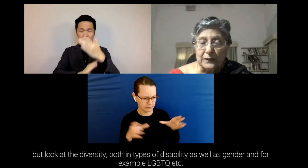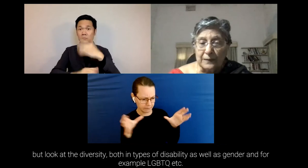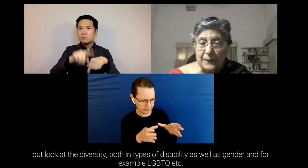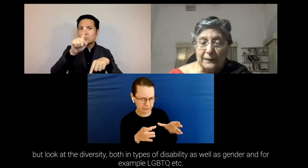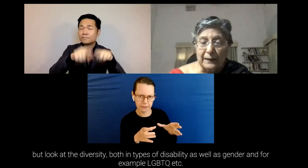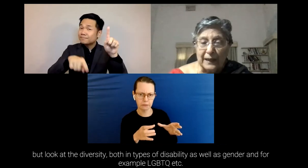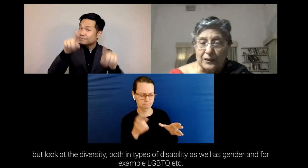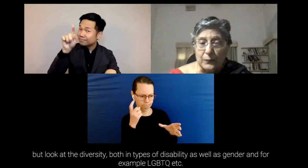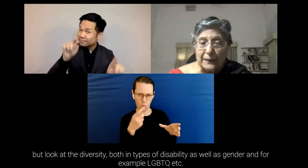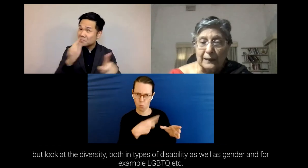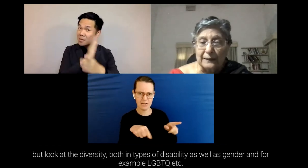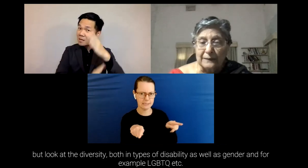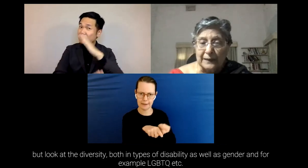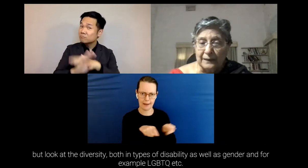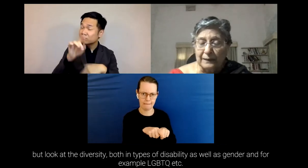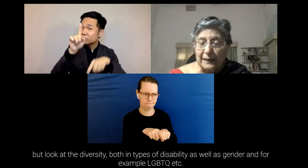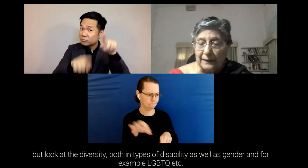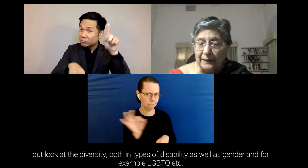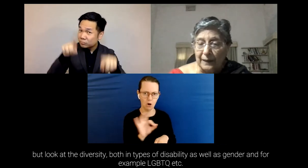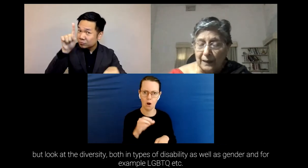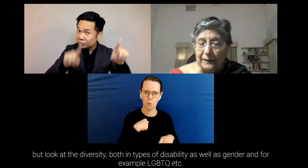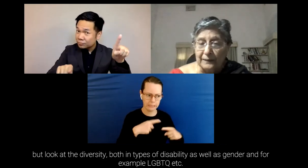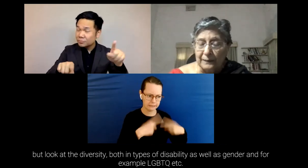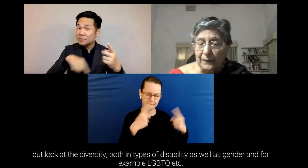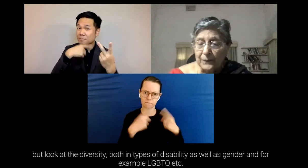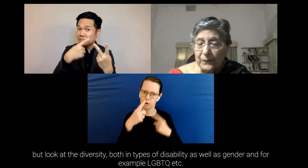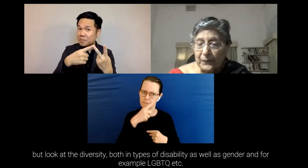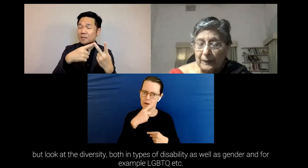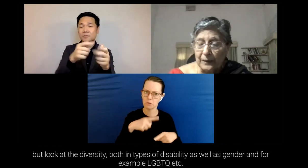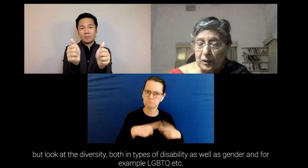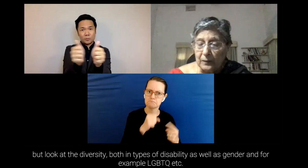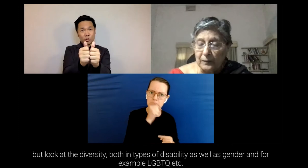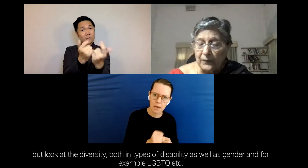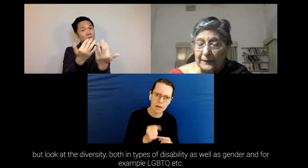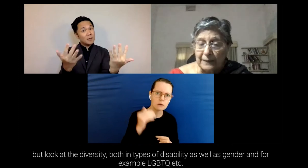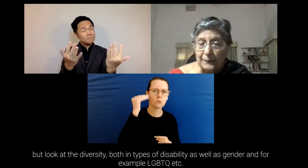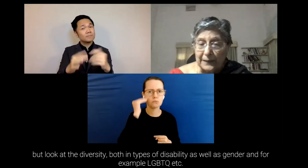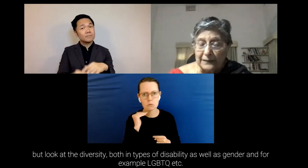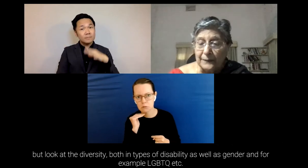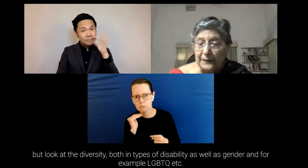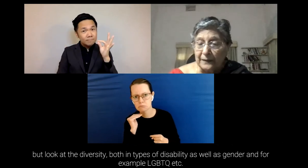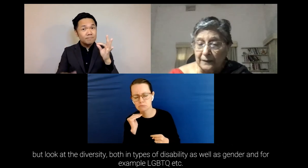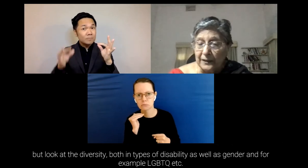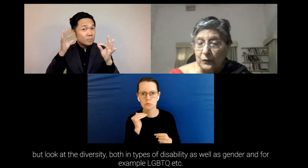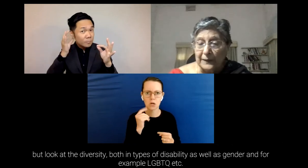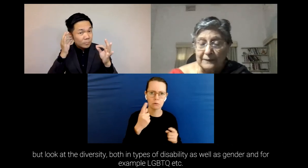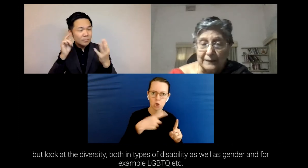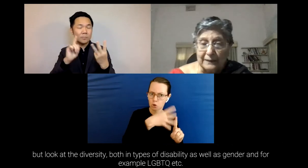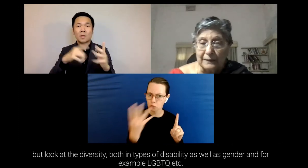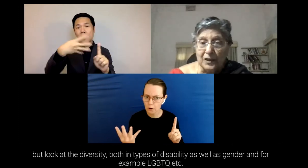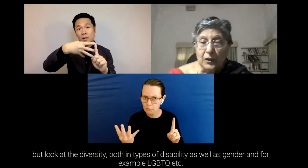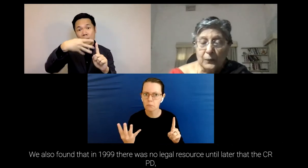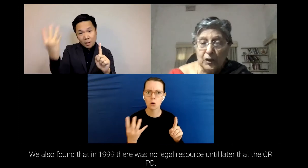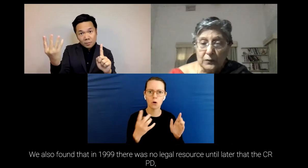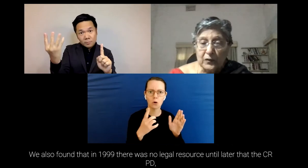of disability as well as gender and other, for example, LGBTQ,